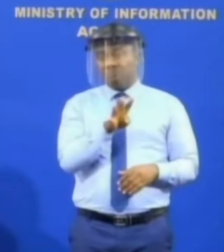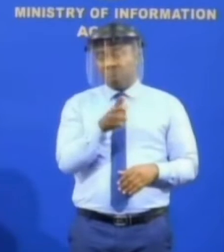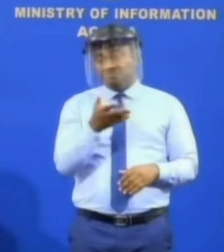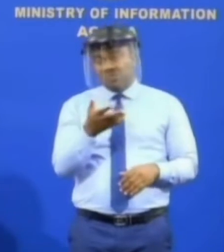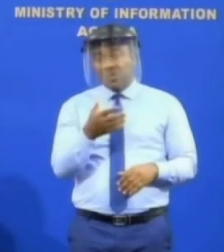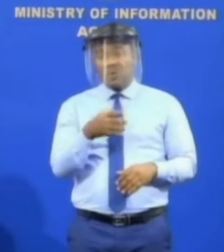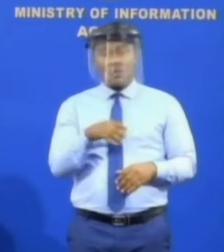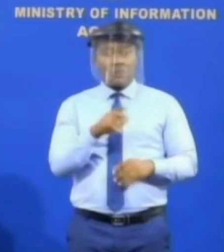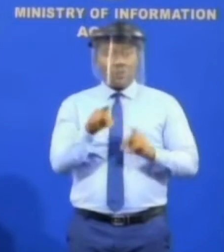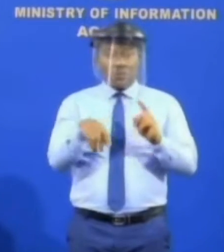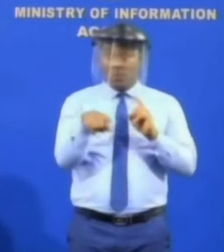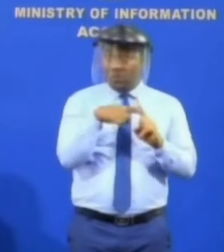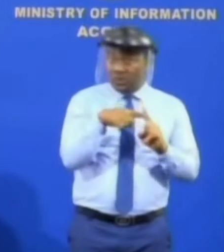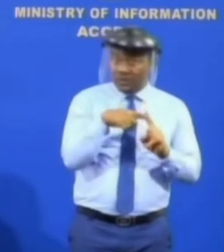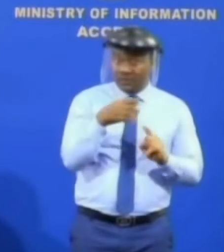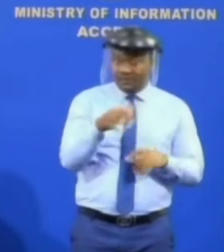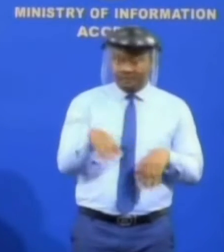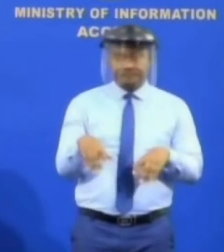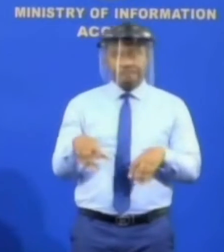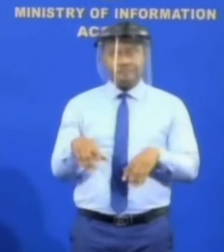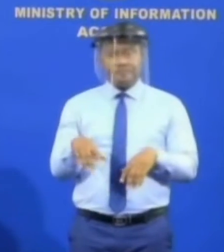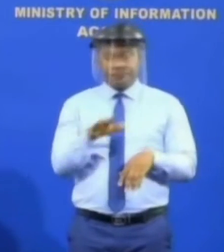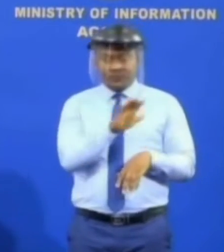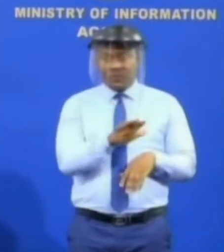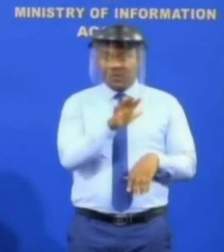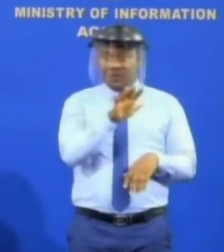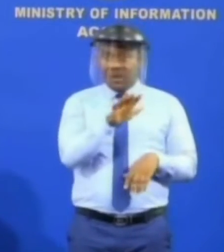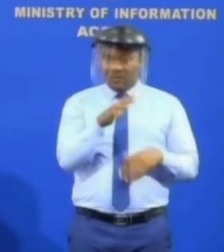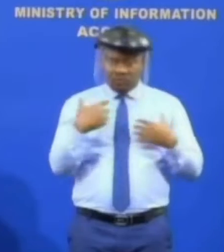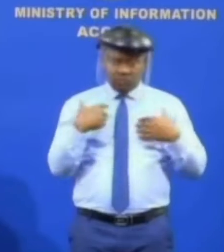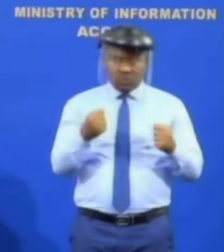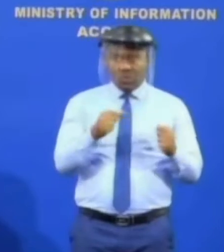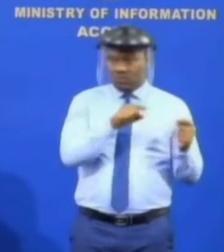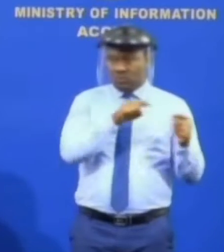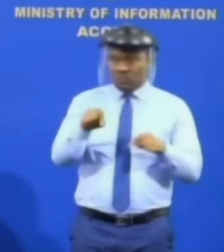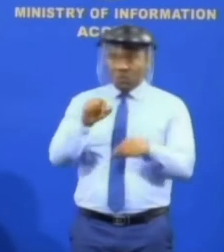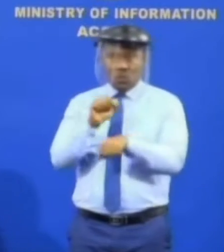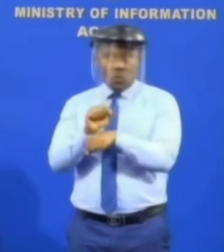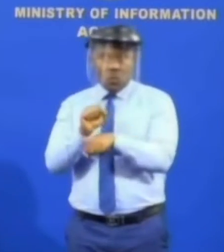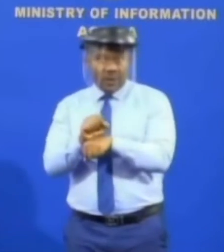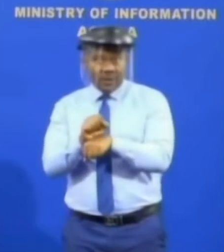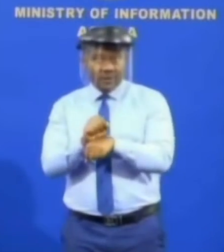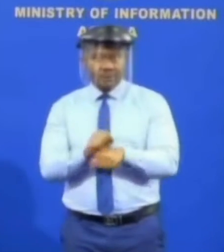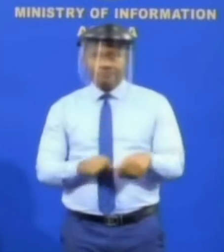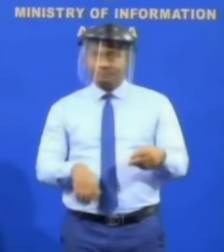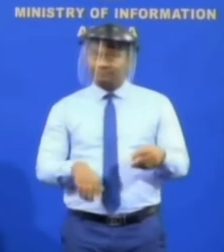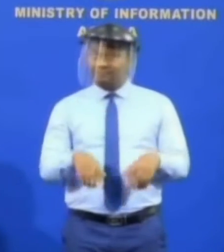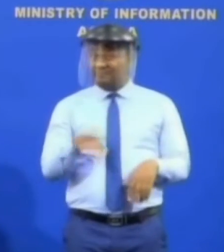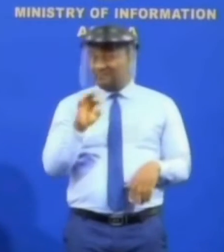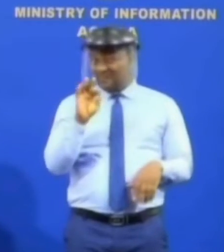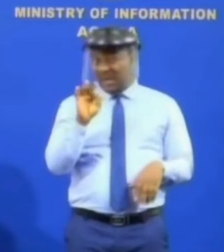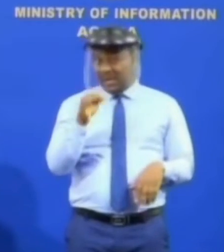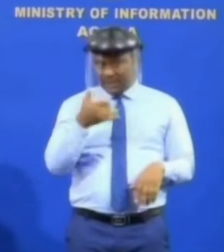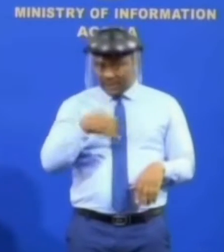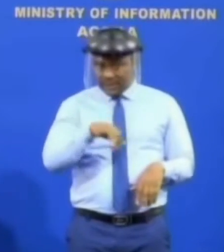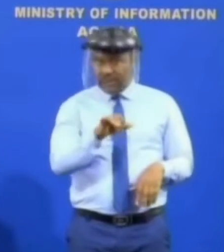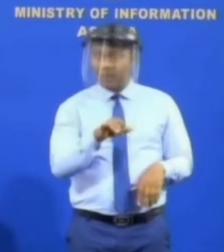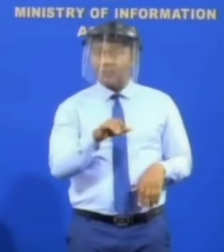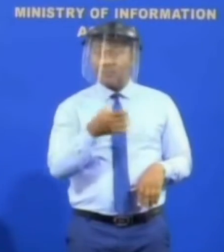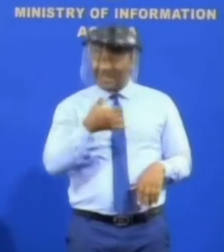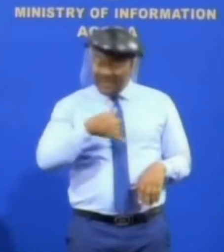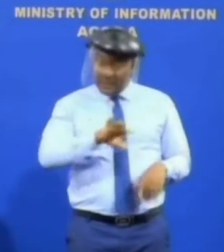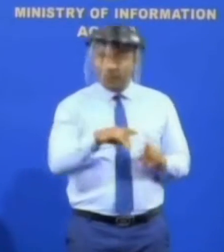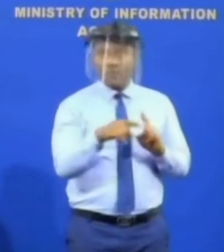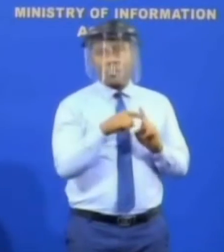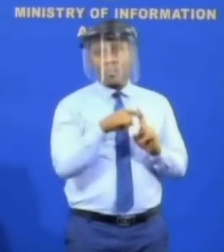infected. 5 have recovered and are back to work. And 19 are still active cases who are being treated